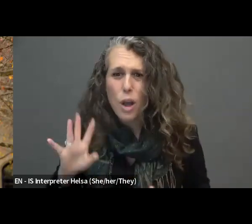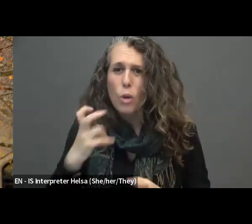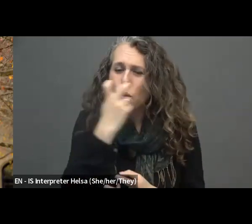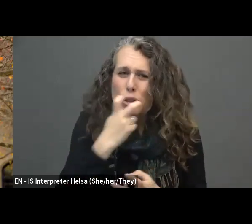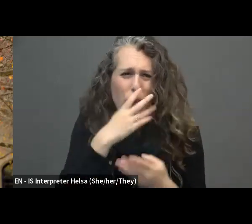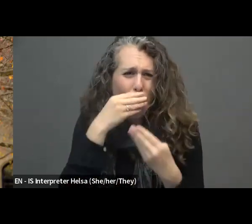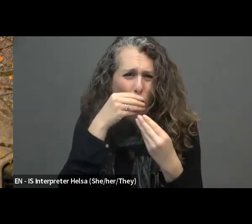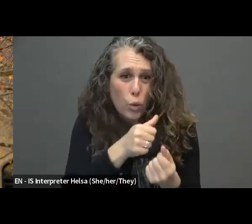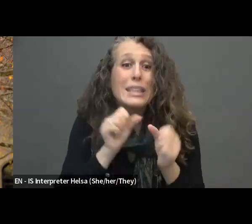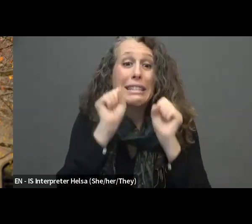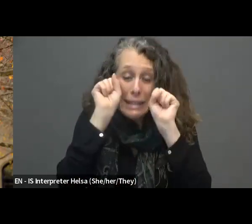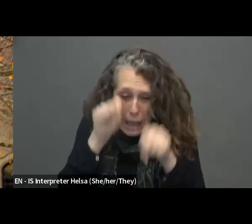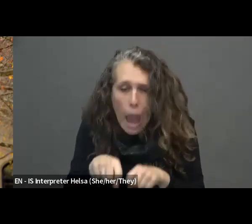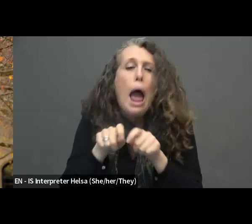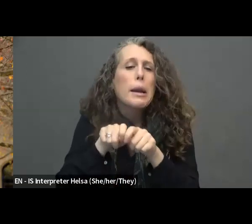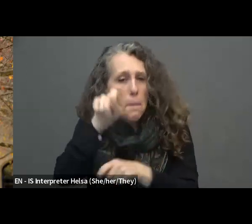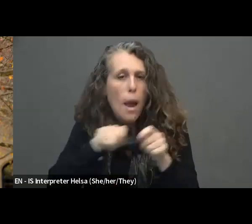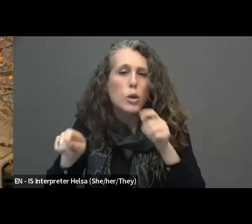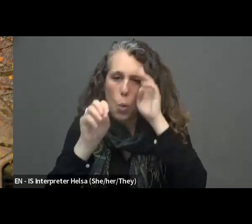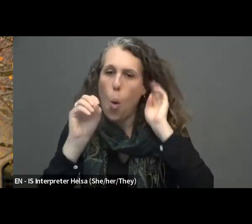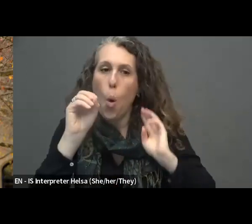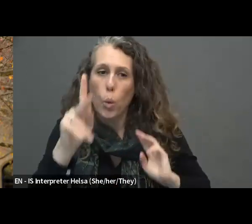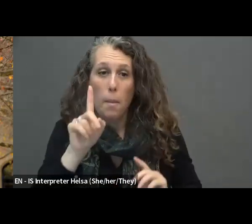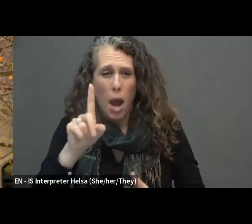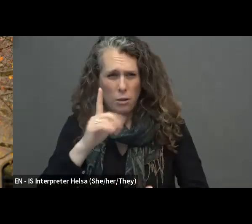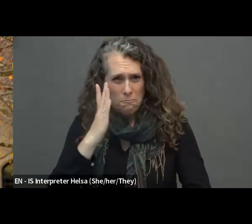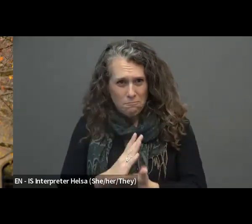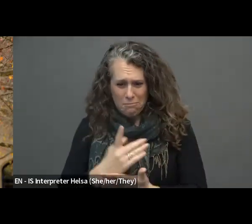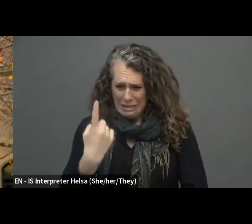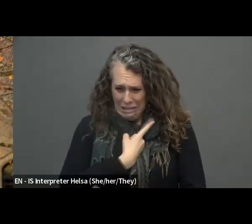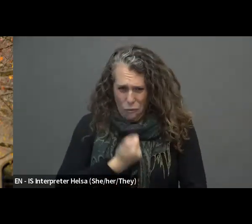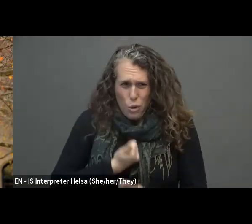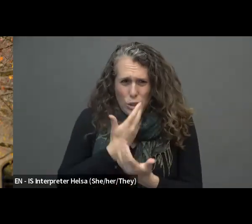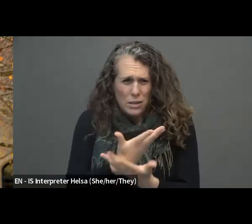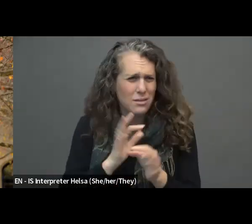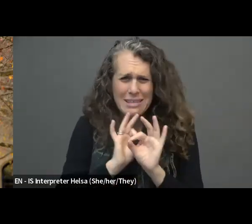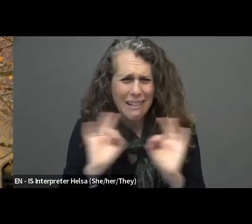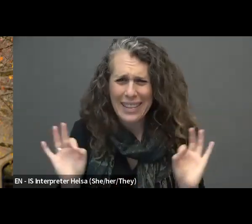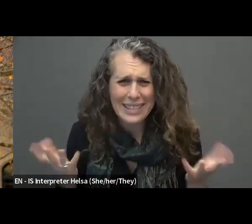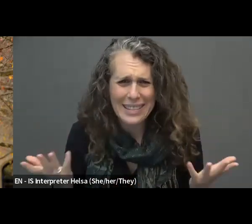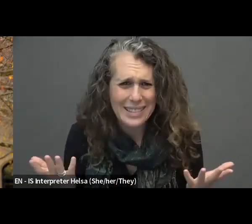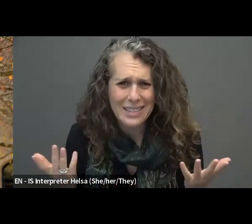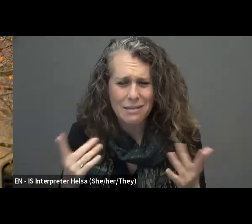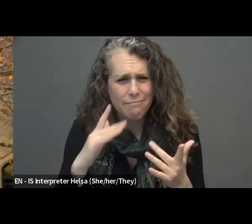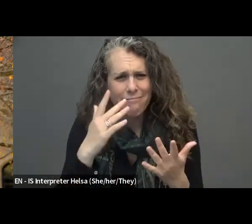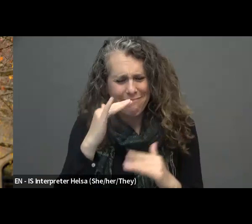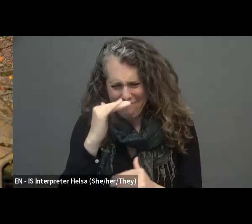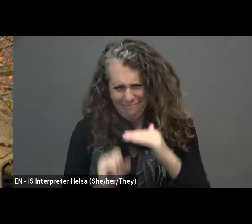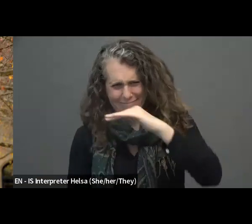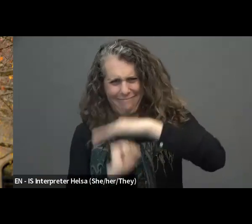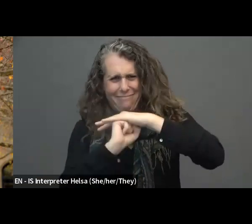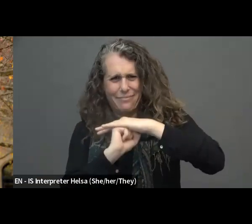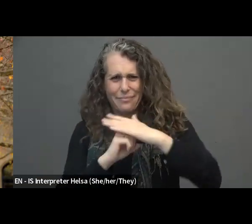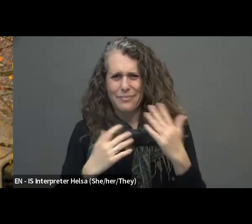can measure those, but there's no real production, and that's limited, you know, and I think that's particularly